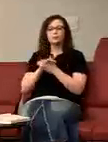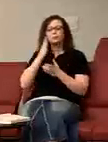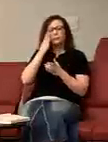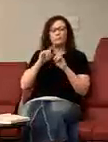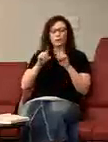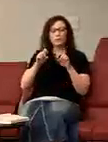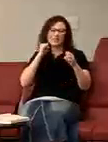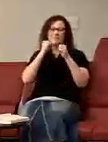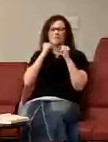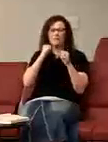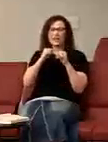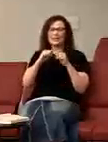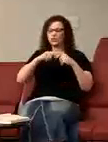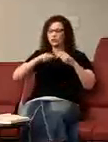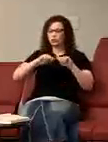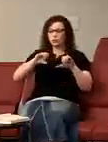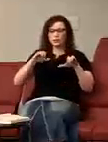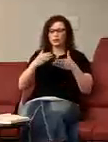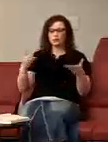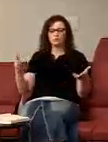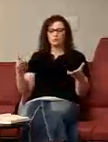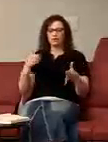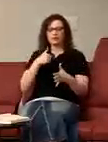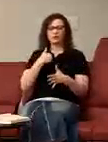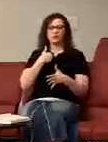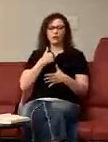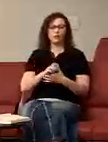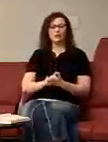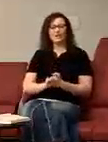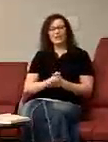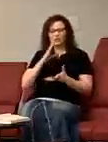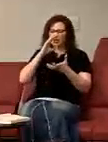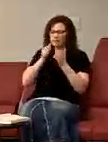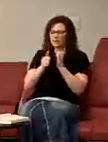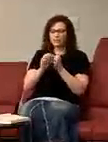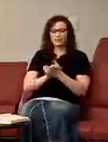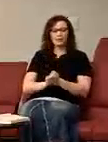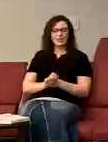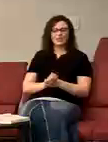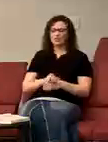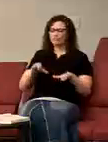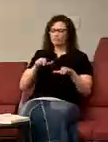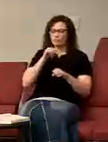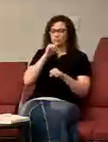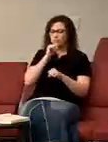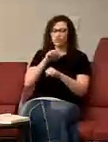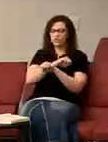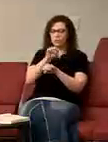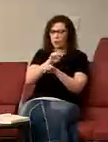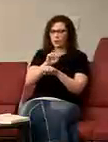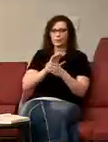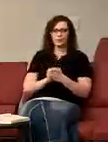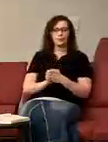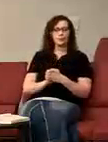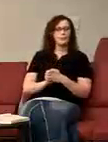own, he keeps messing, you know, I mean, it just doesn't work. One of the biggest struggles I had, for some reason, I've always